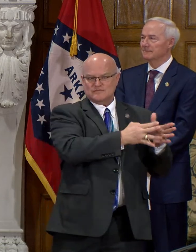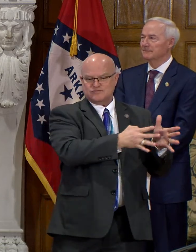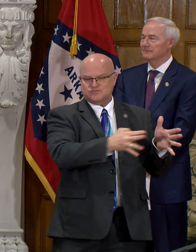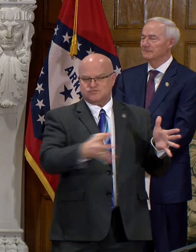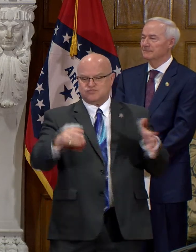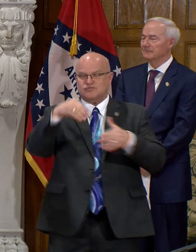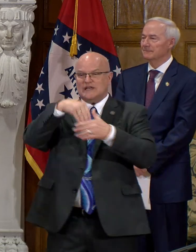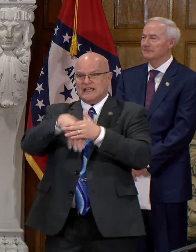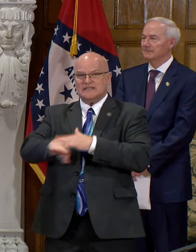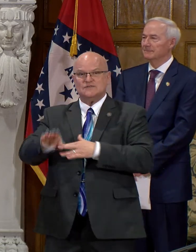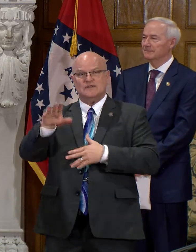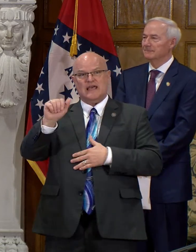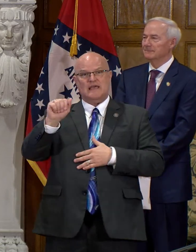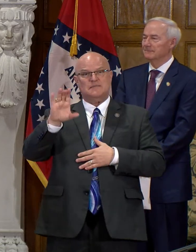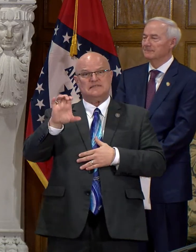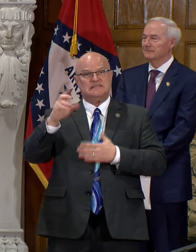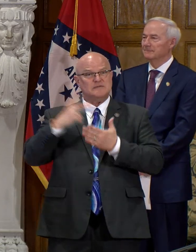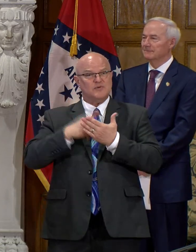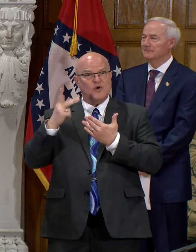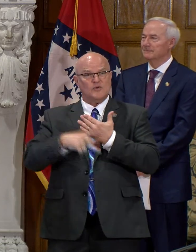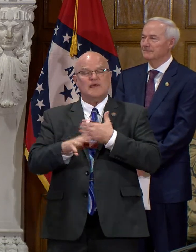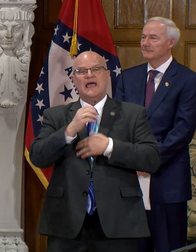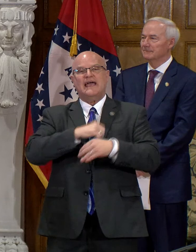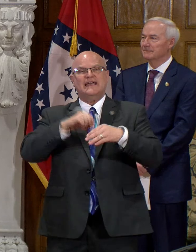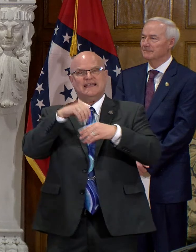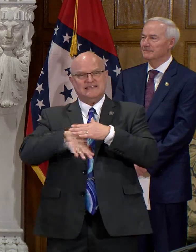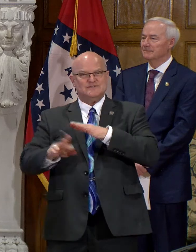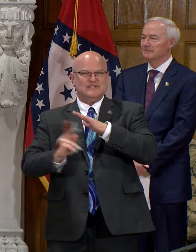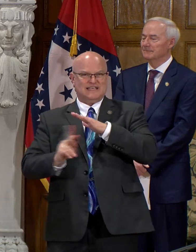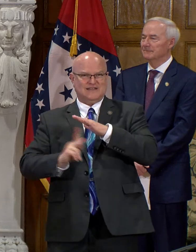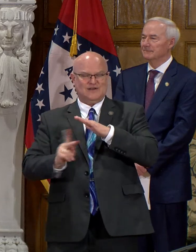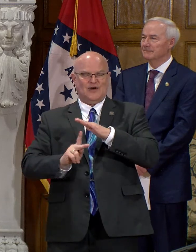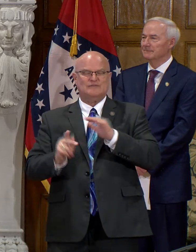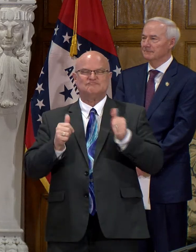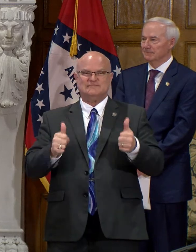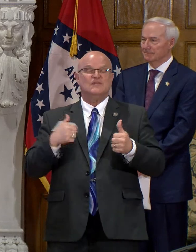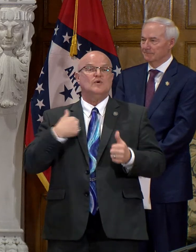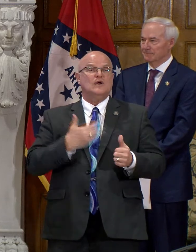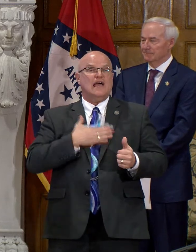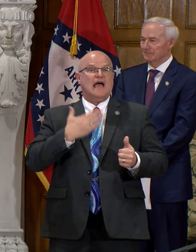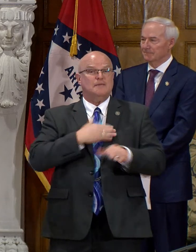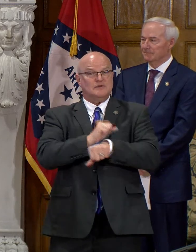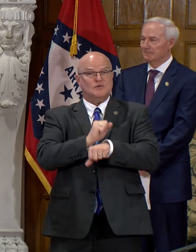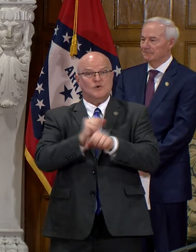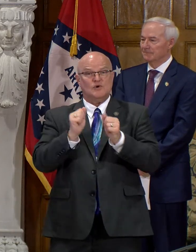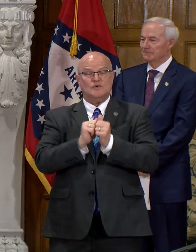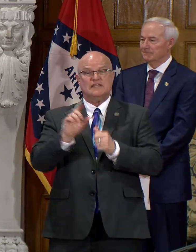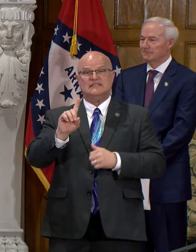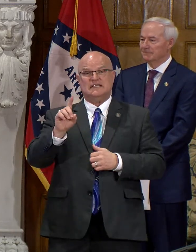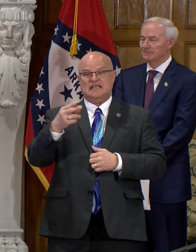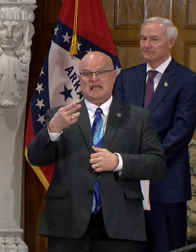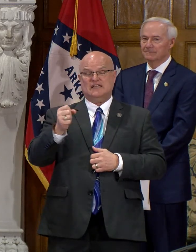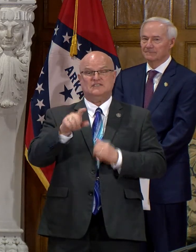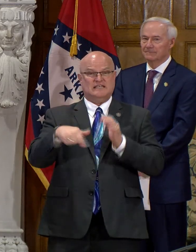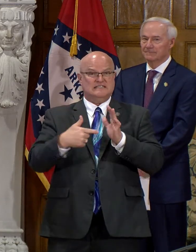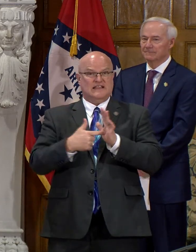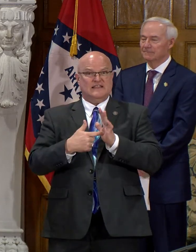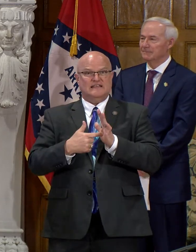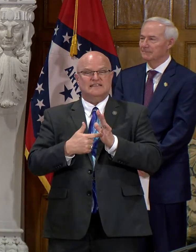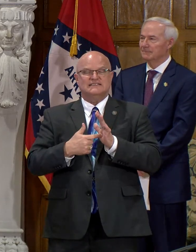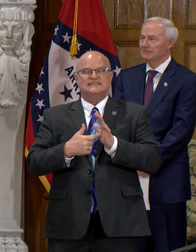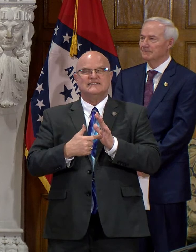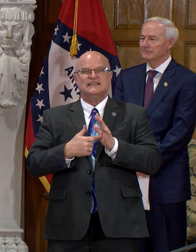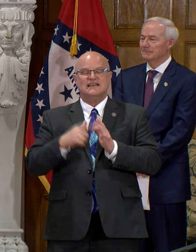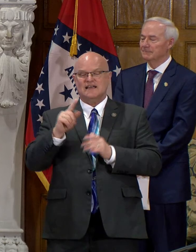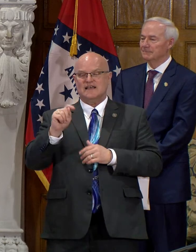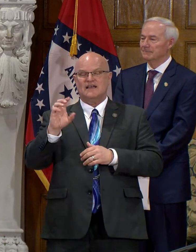come into our ABC programs and into our kindergartens. So we are very happy to work with DHS on this initiative.